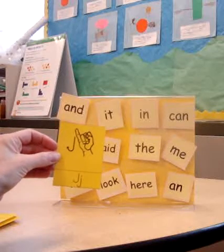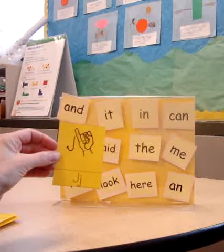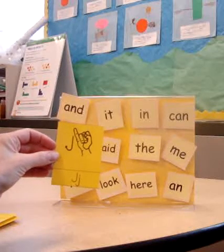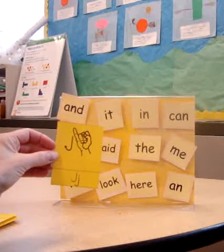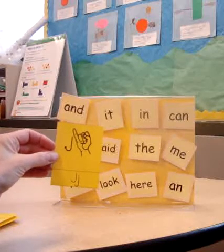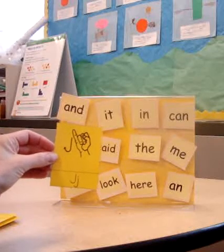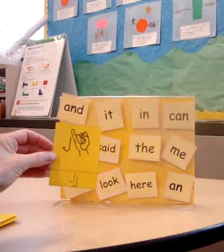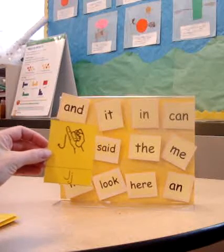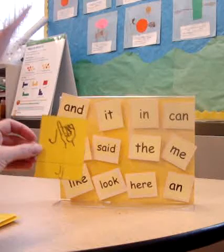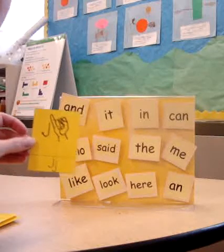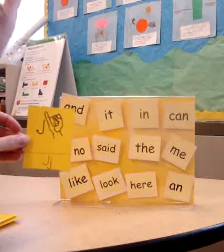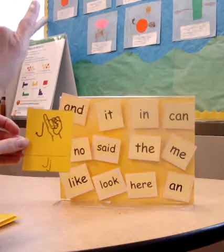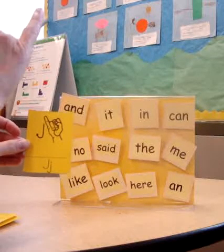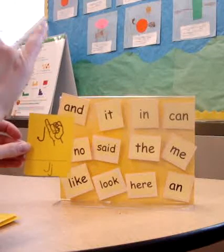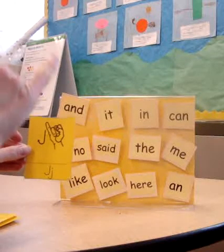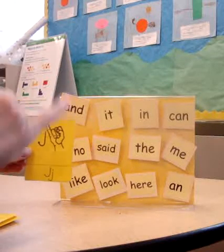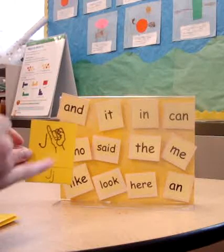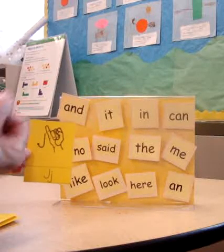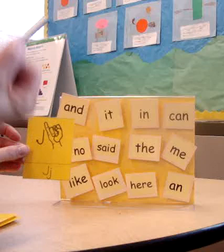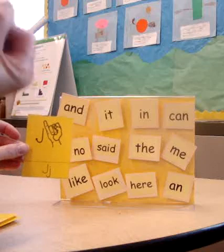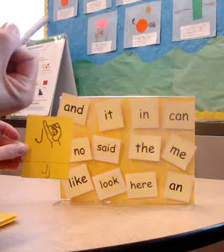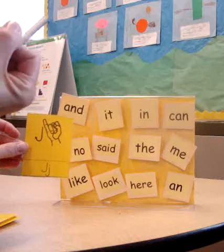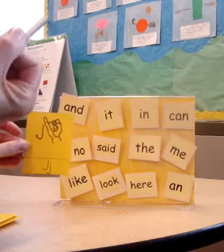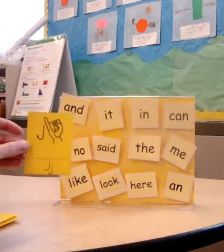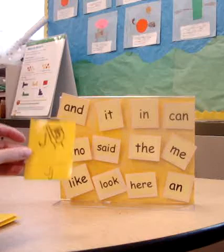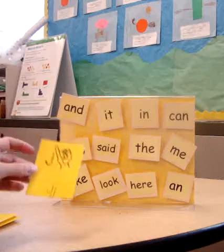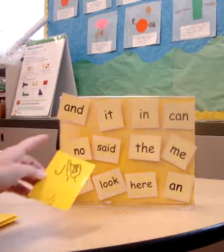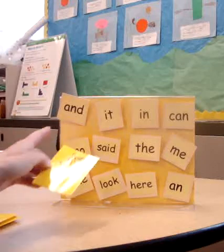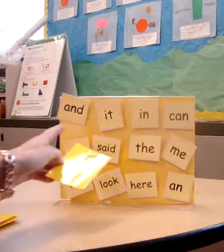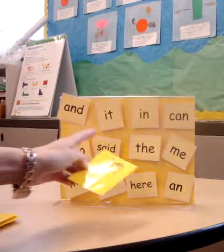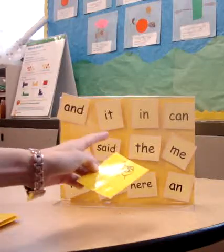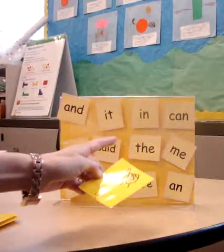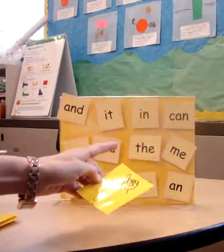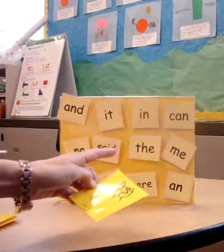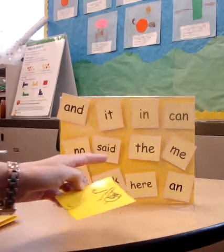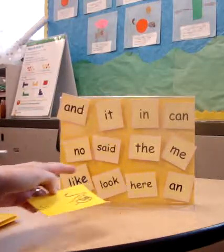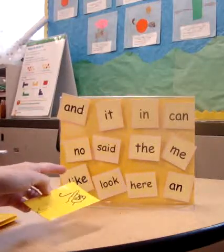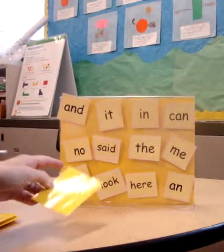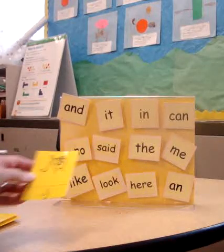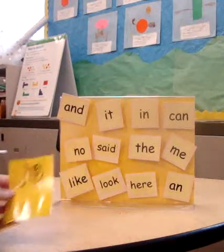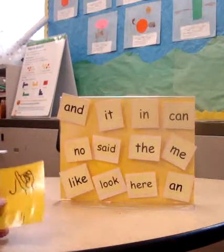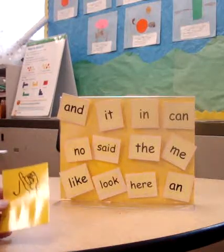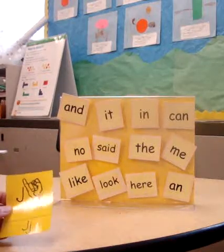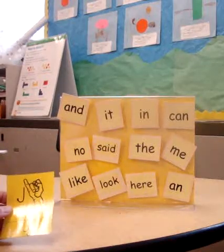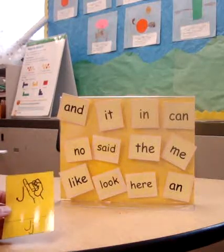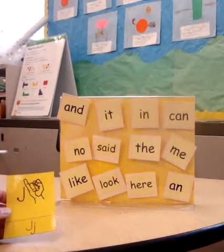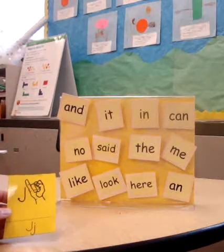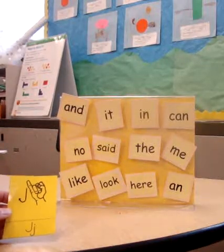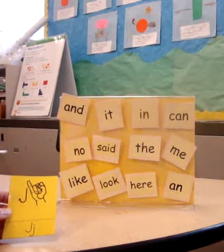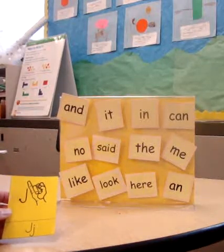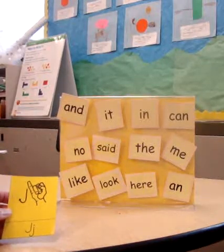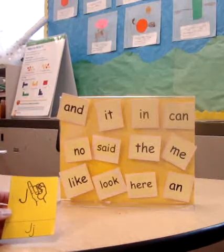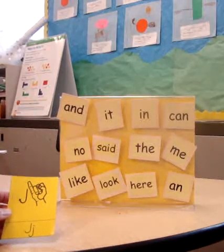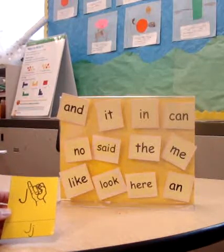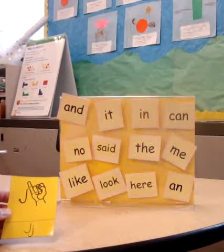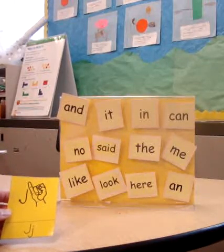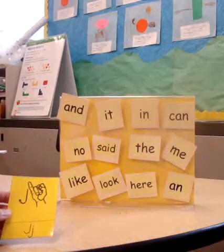over a J. So they would sign J. And then they would look to see if there's a sight word that begins with the letter J on the